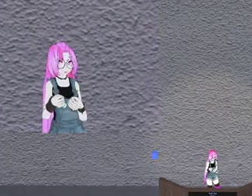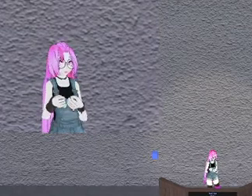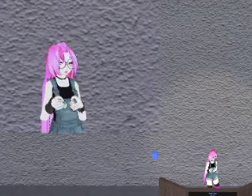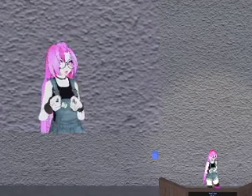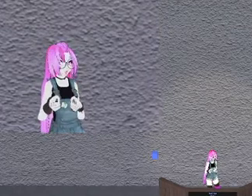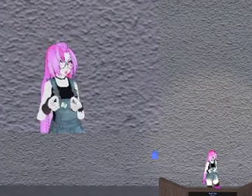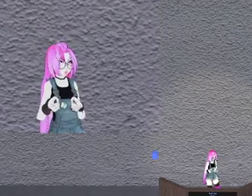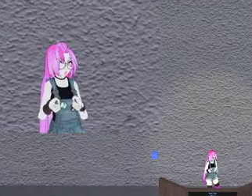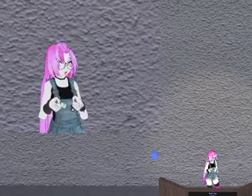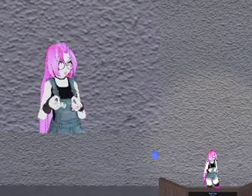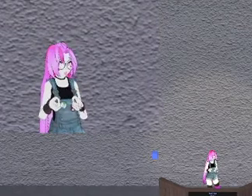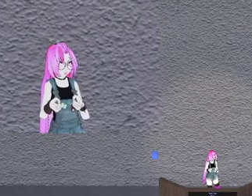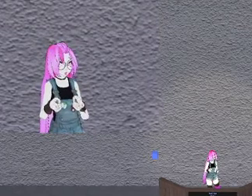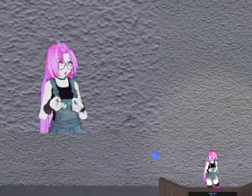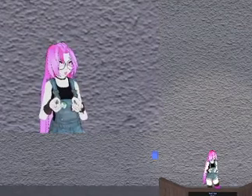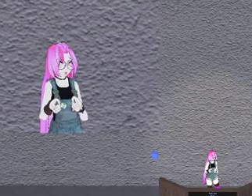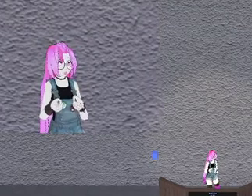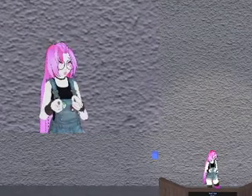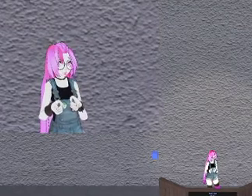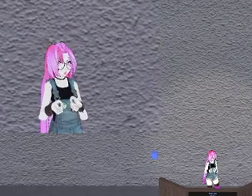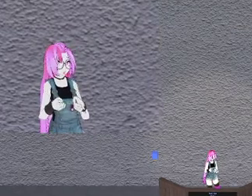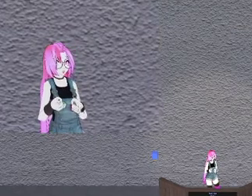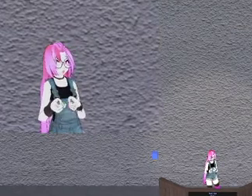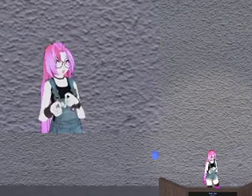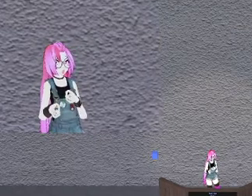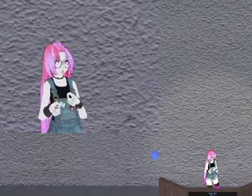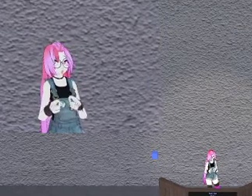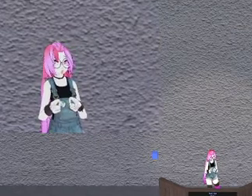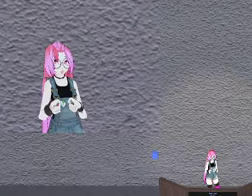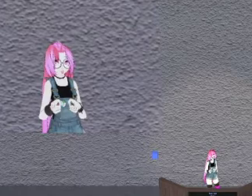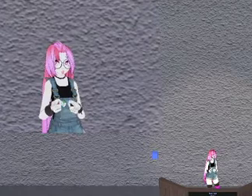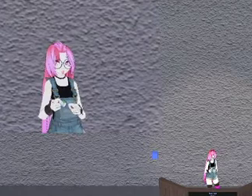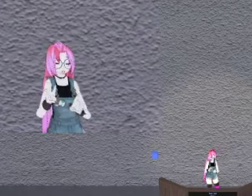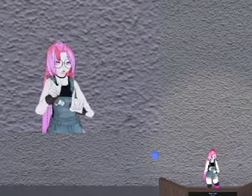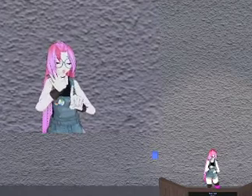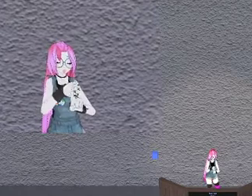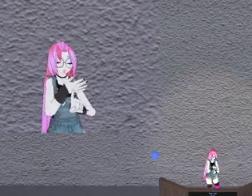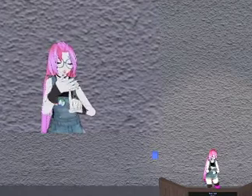back. I think it's based on that because it's like you're